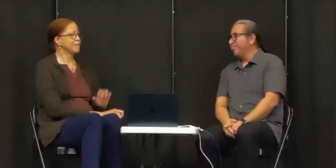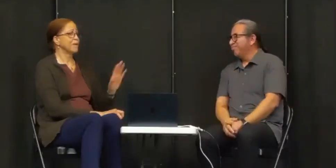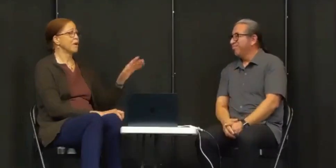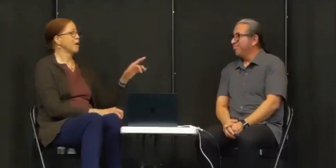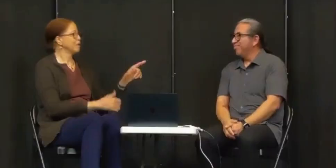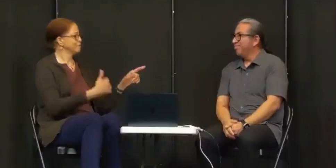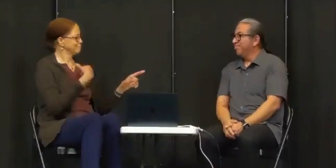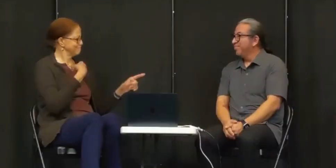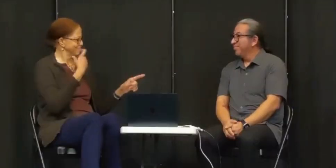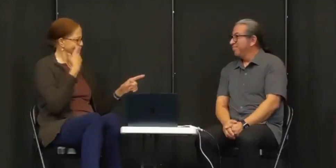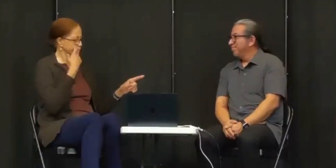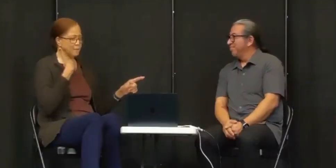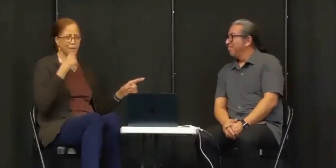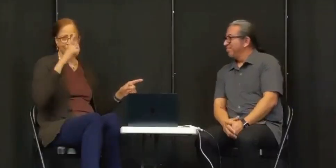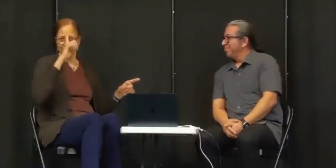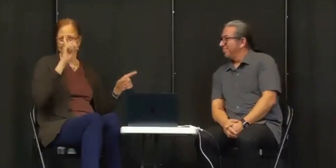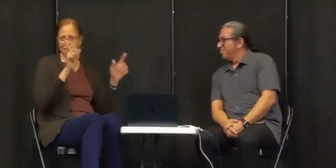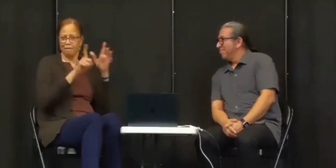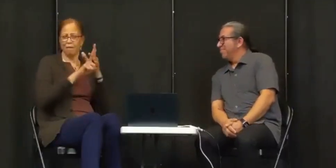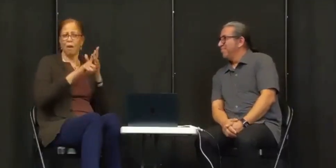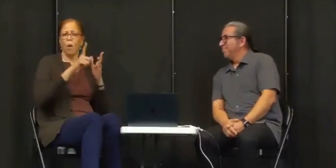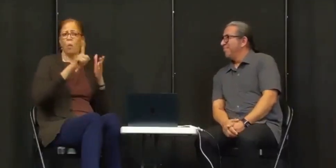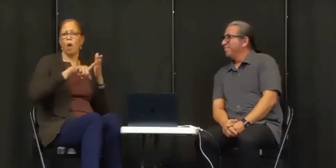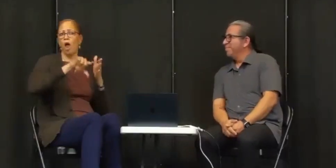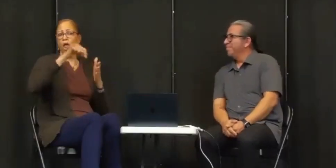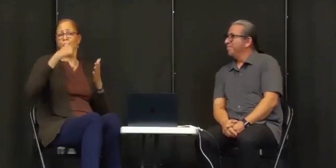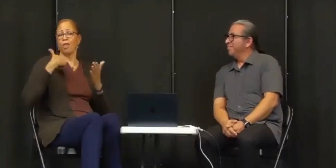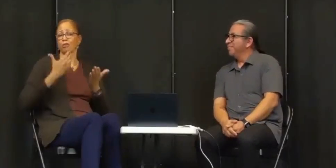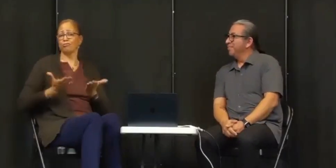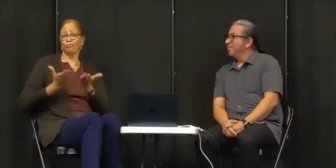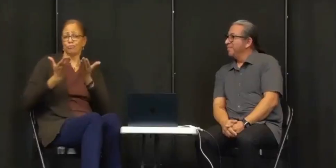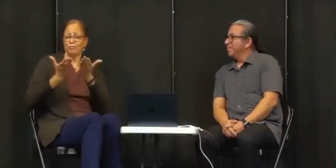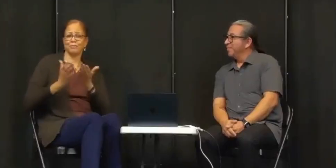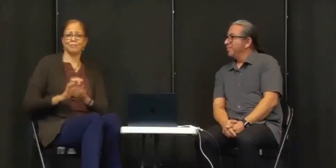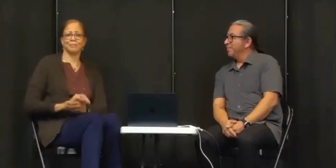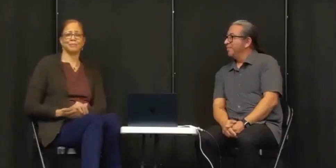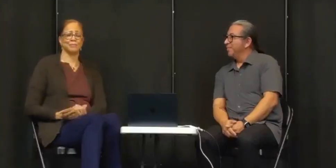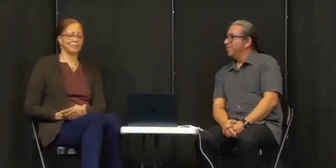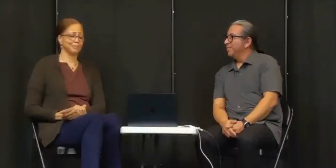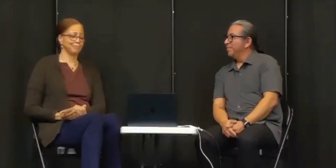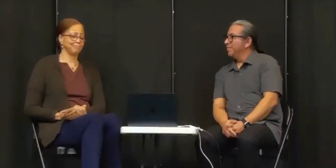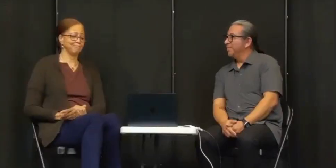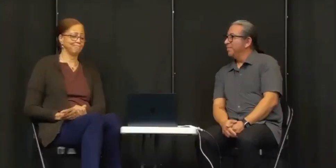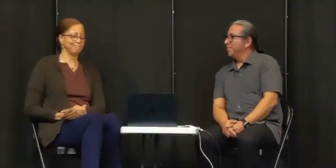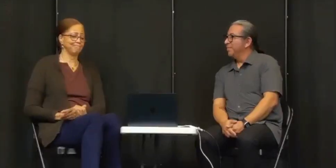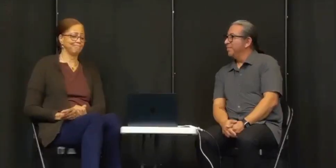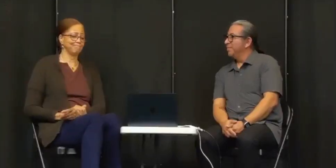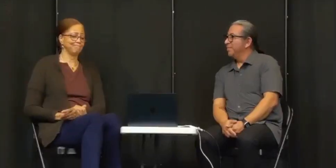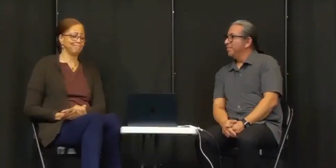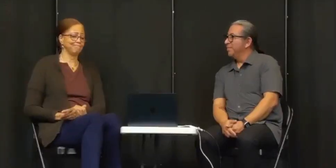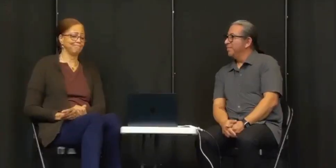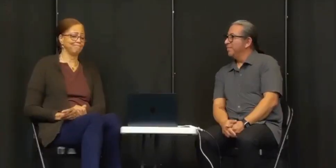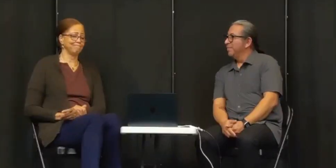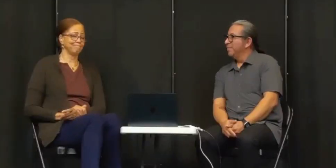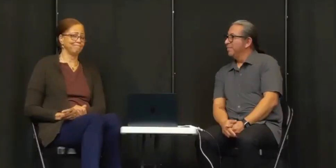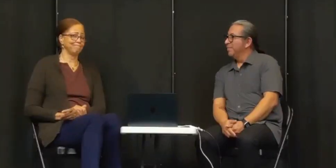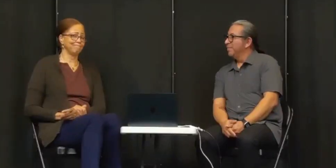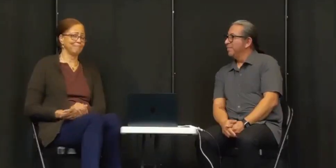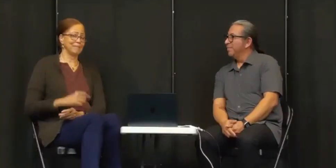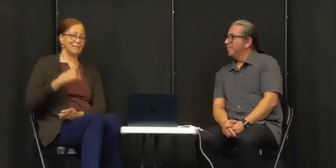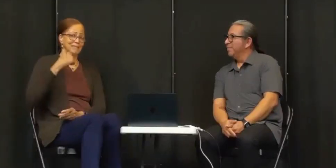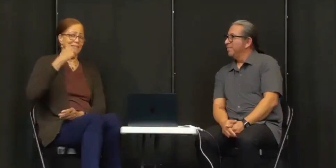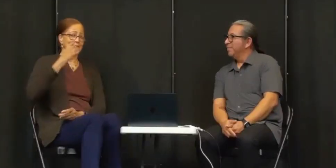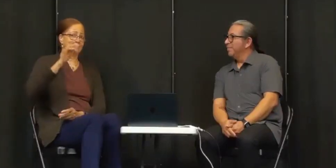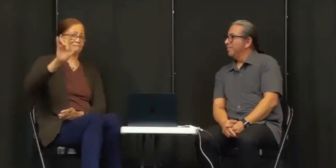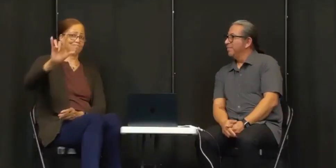forever. It does go away. Oh, and I just thought of something too. Another suggestion that I would offer.